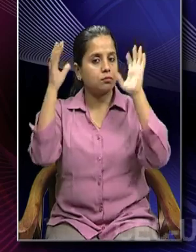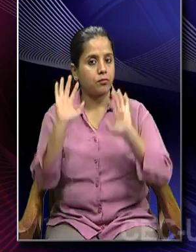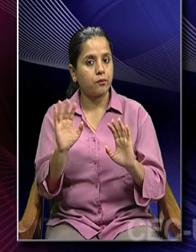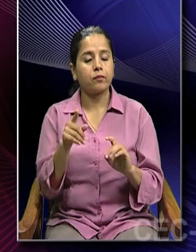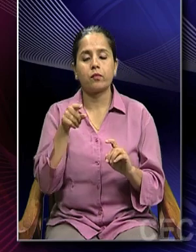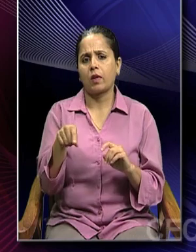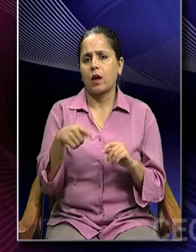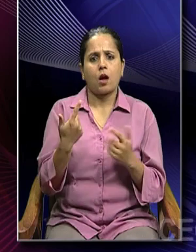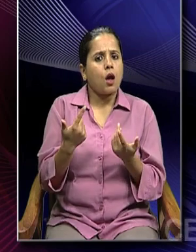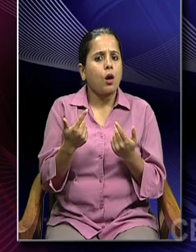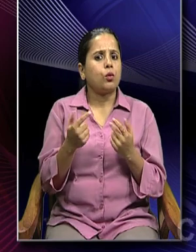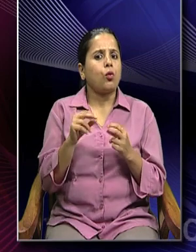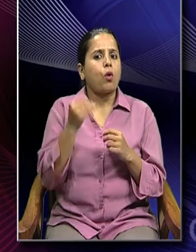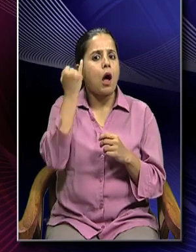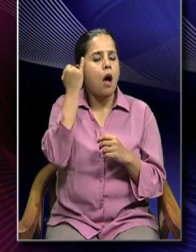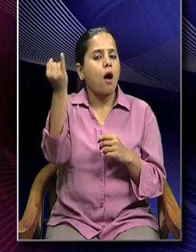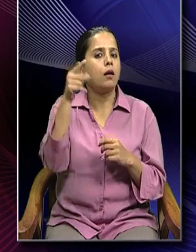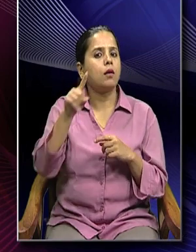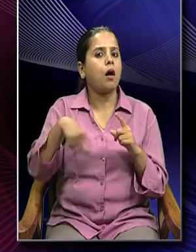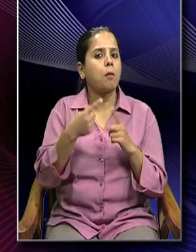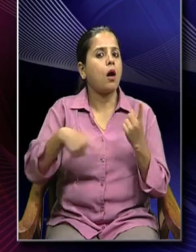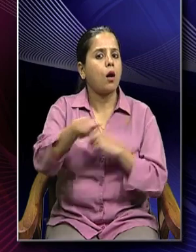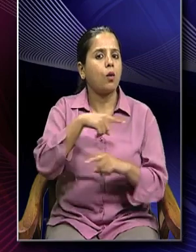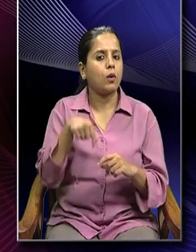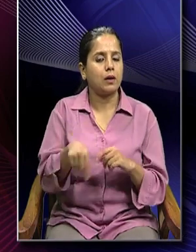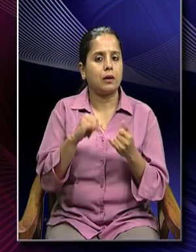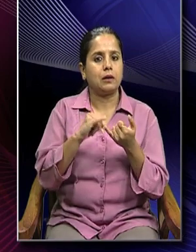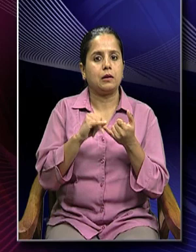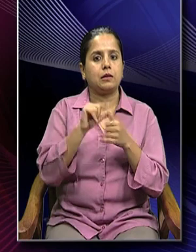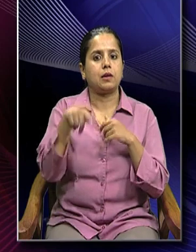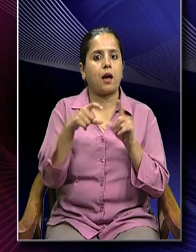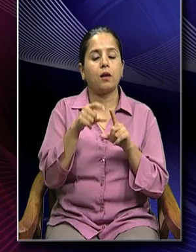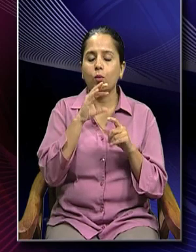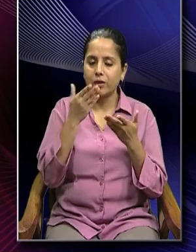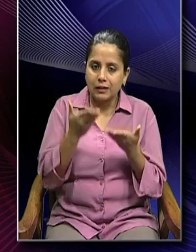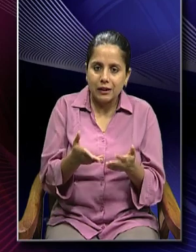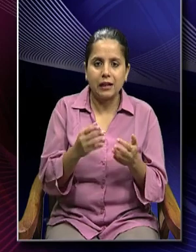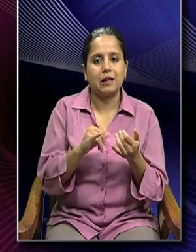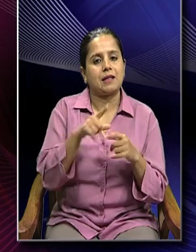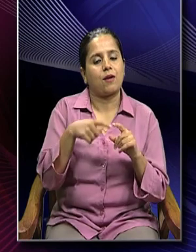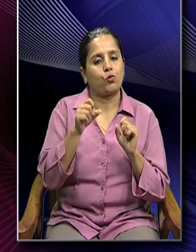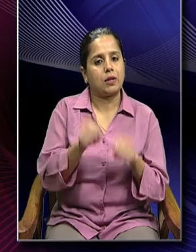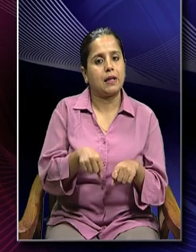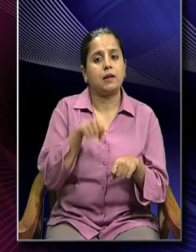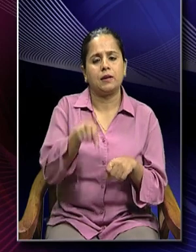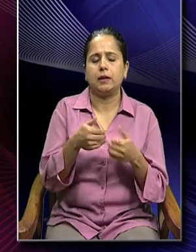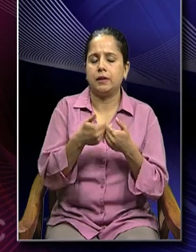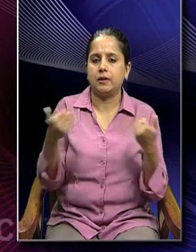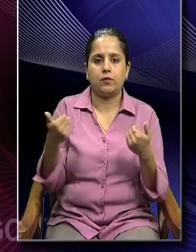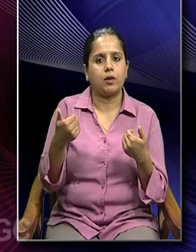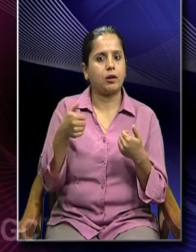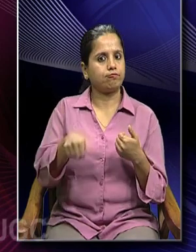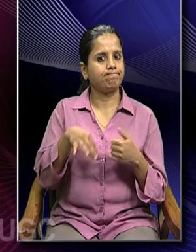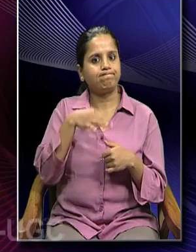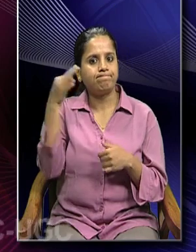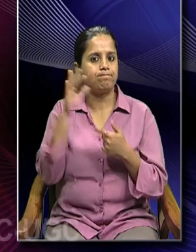not at all the idea behind this. And the term sacred is really sacred here, and it is taken in a different spirit. And